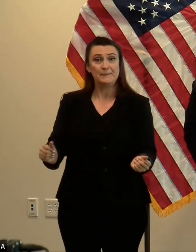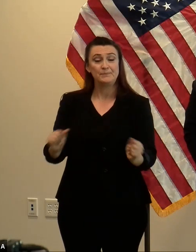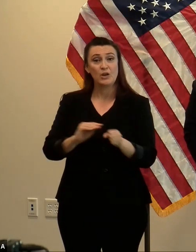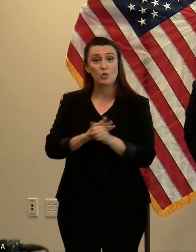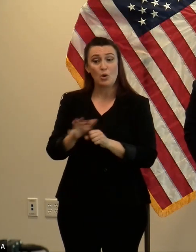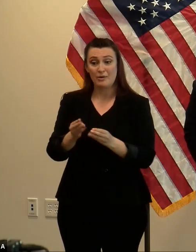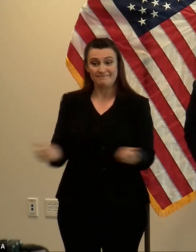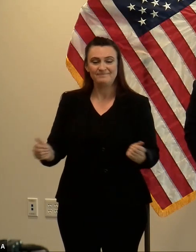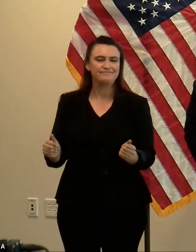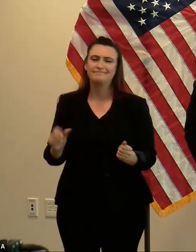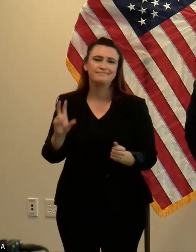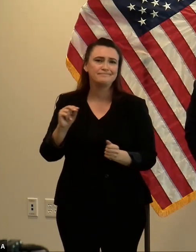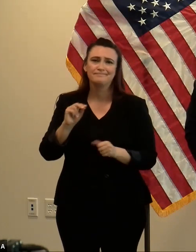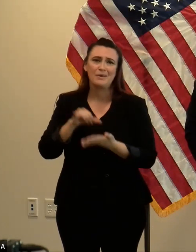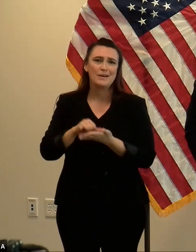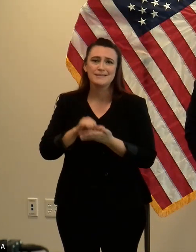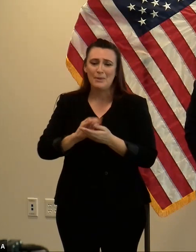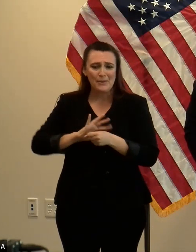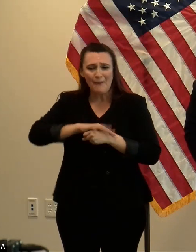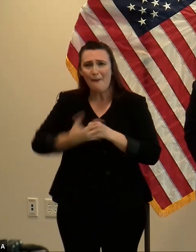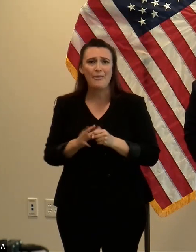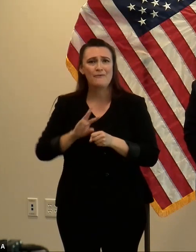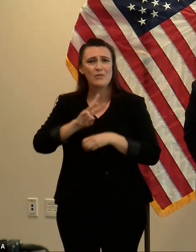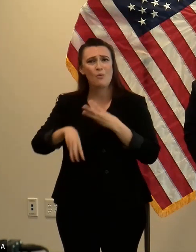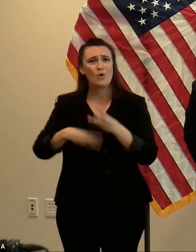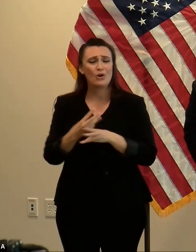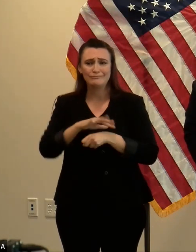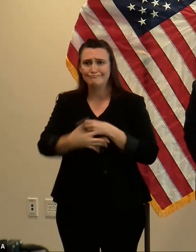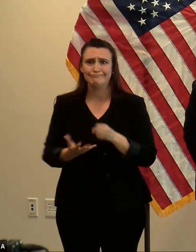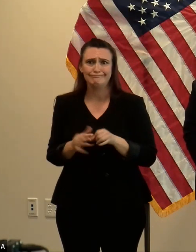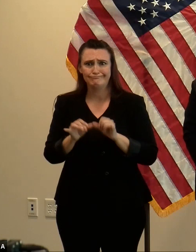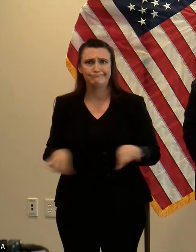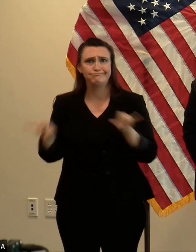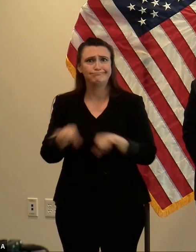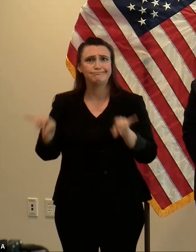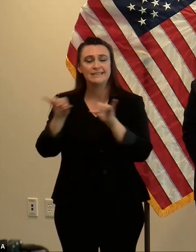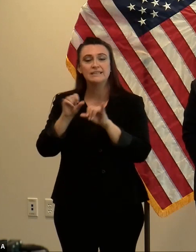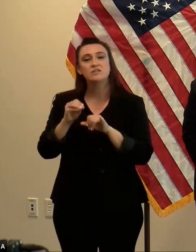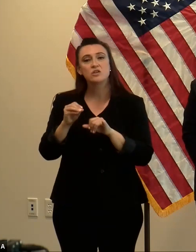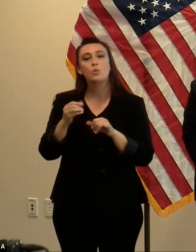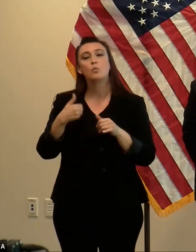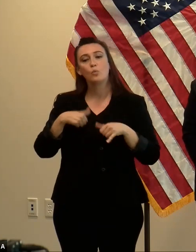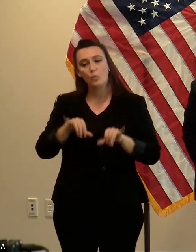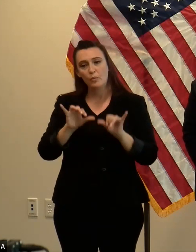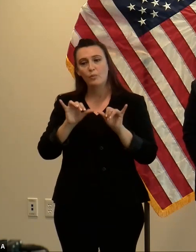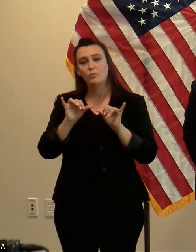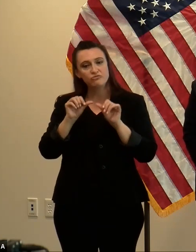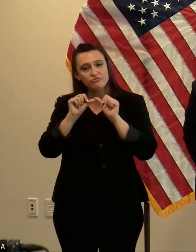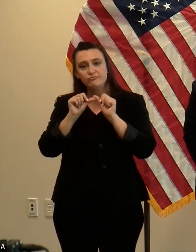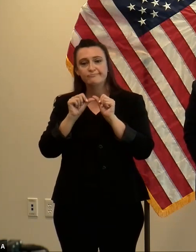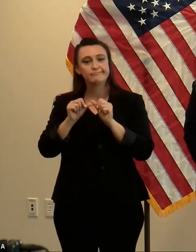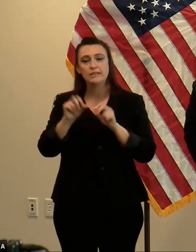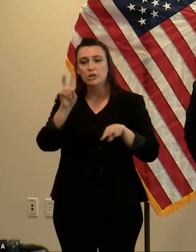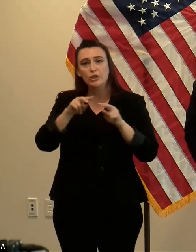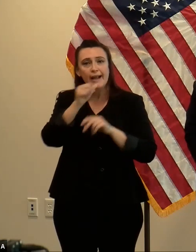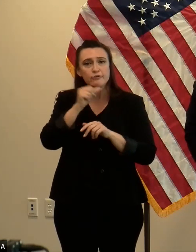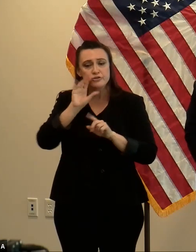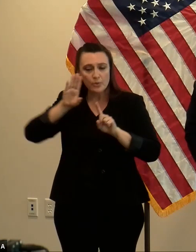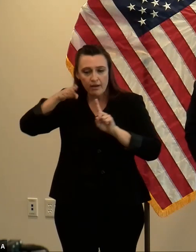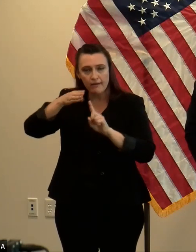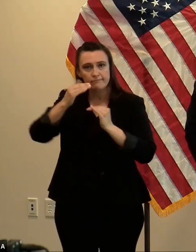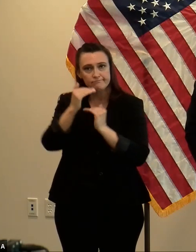is all over the world. So we will continue to make the decisions based on what we are seeing in Arizona, based on the health of our healthcare